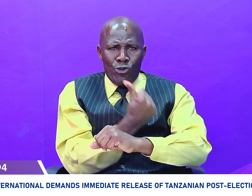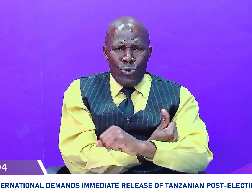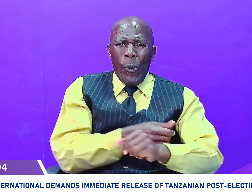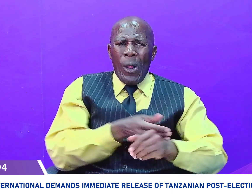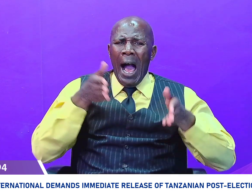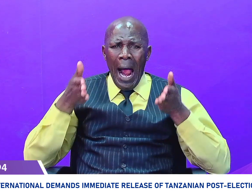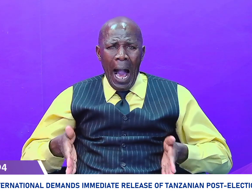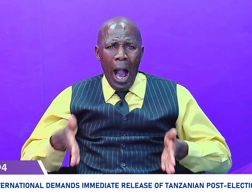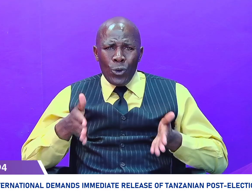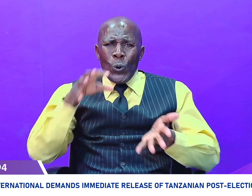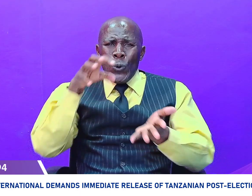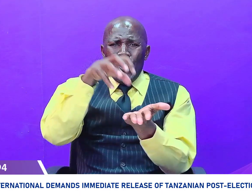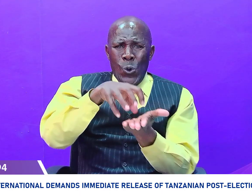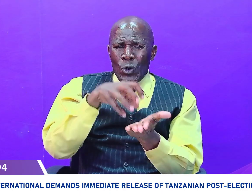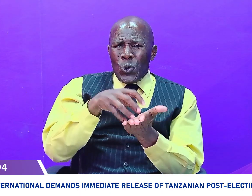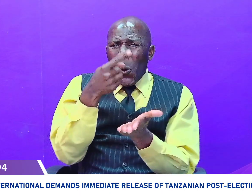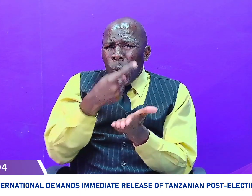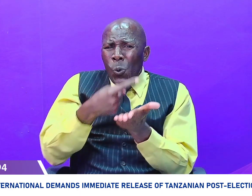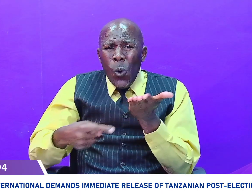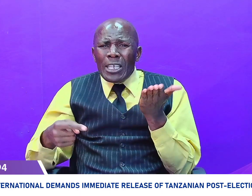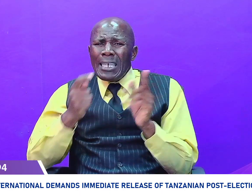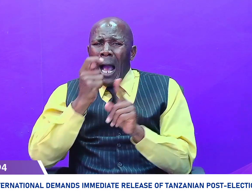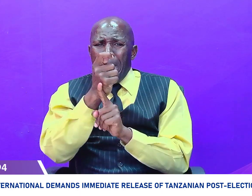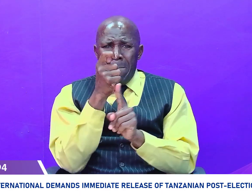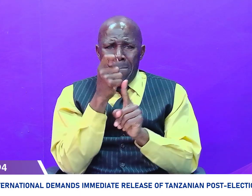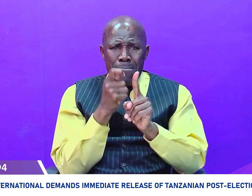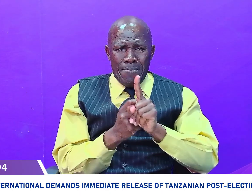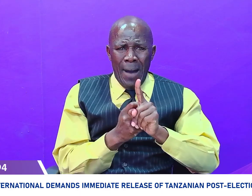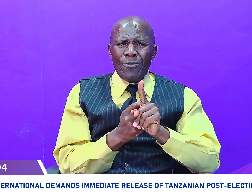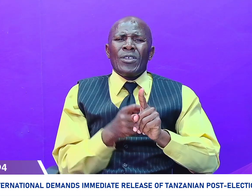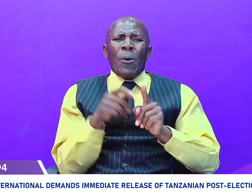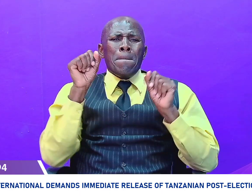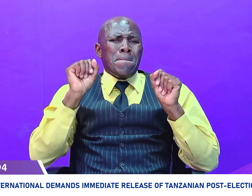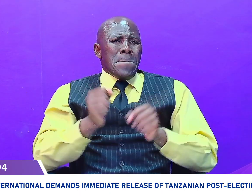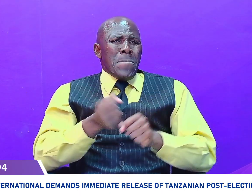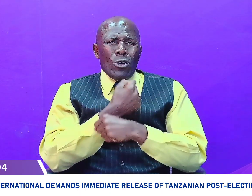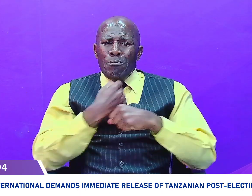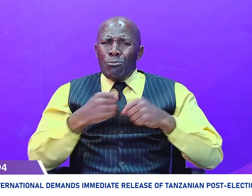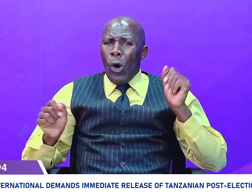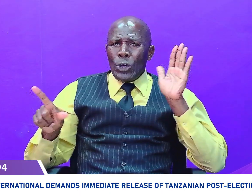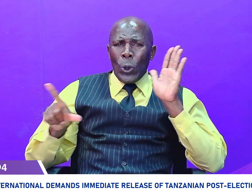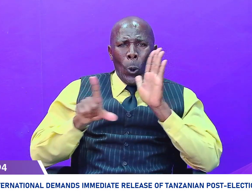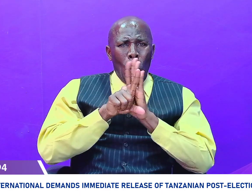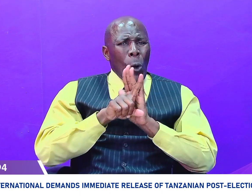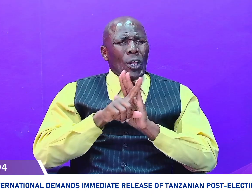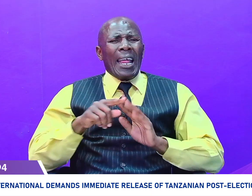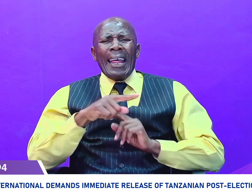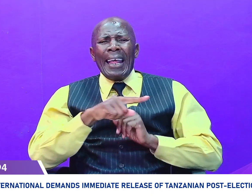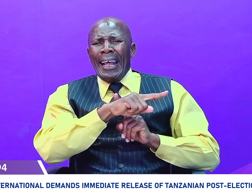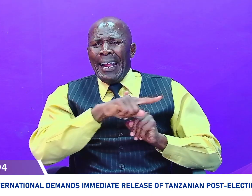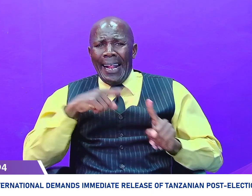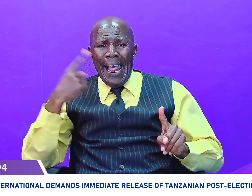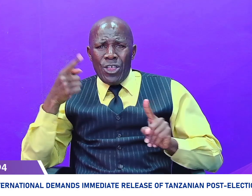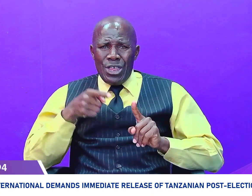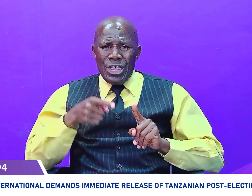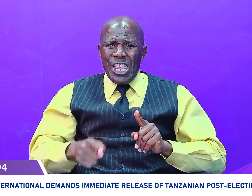In a recent statement, the lobby group urged the Tanzanian authorities to